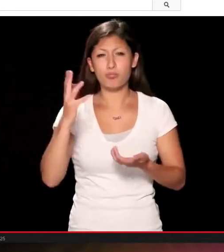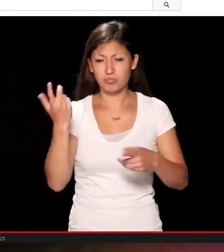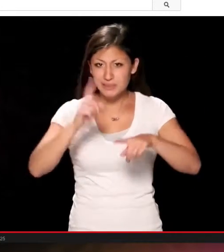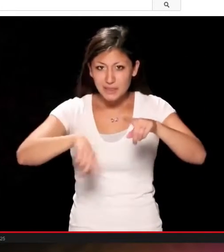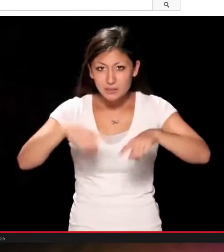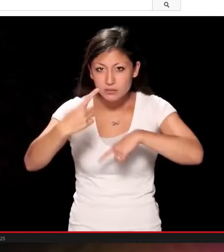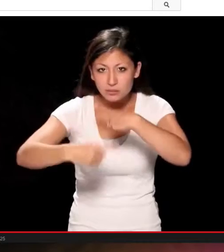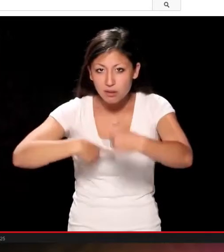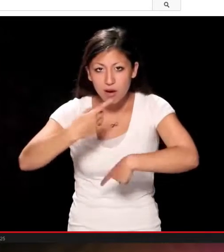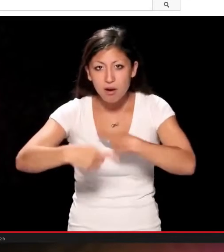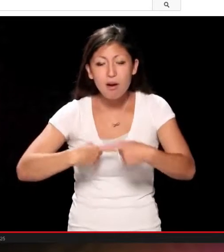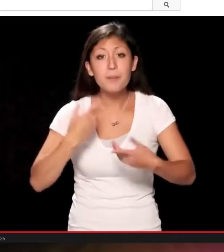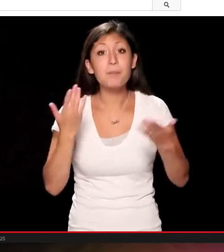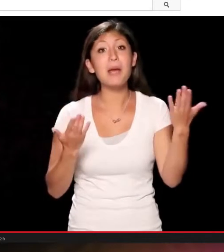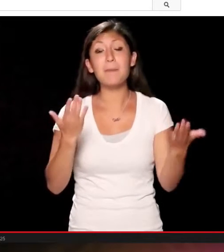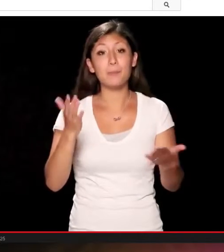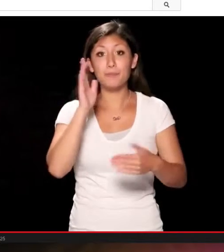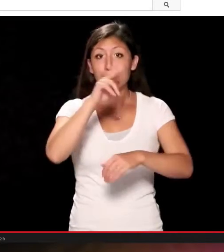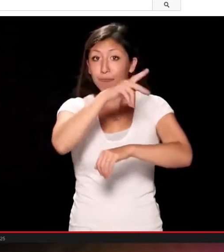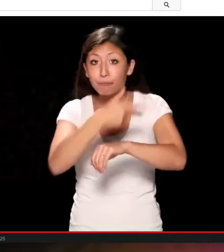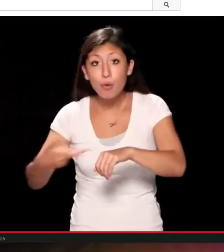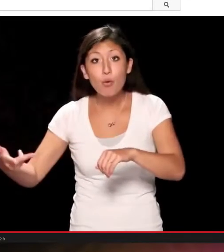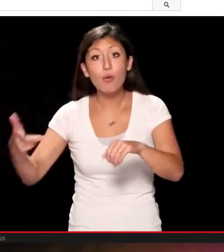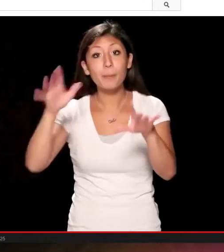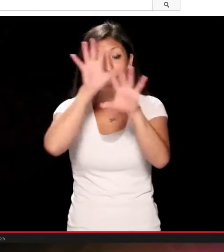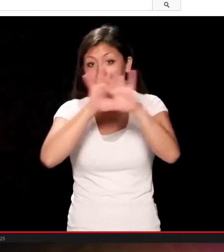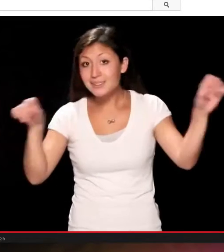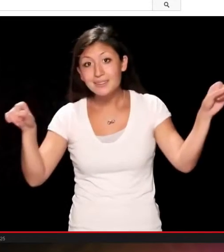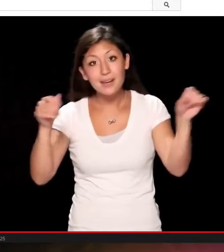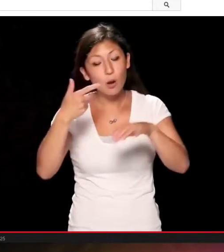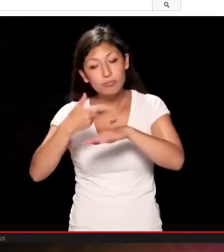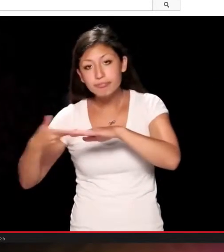and usually people can get disoriented,